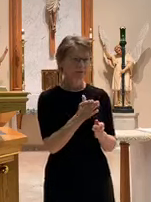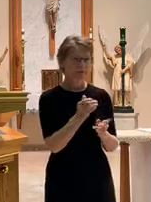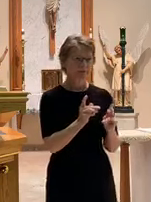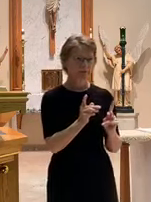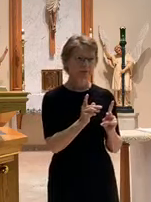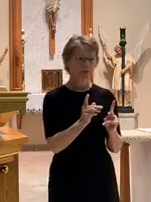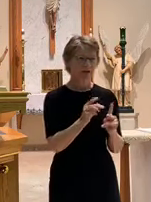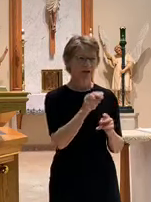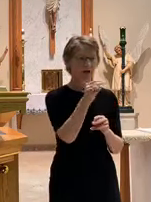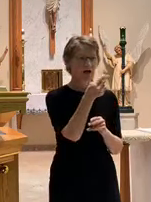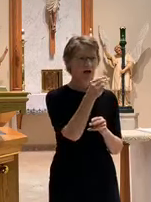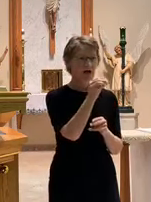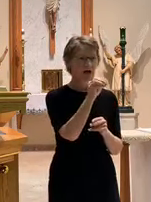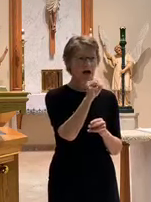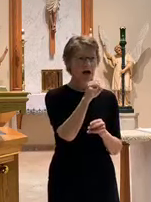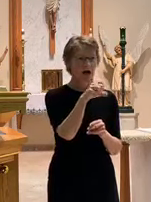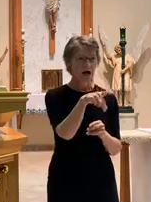Hospitality